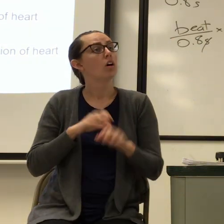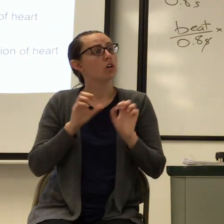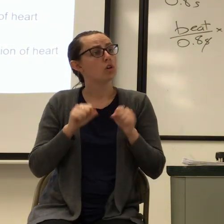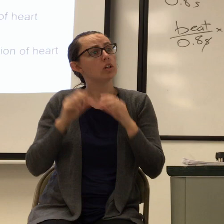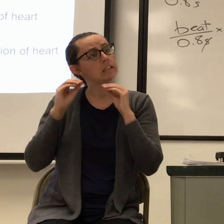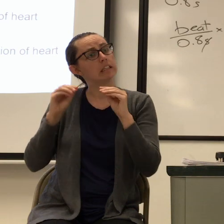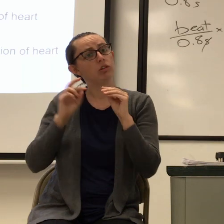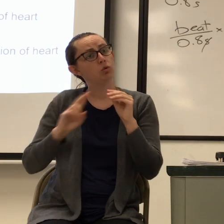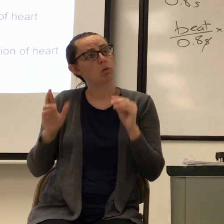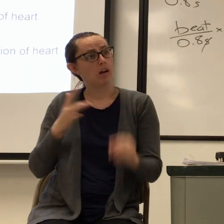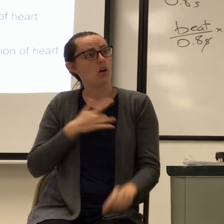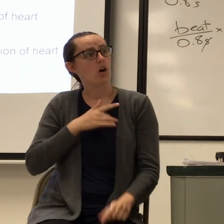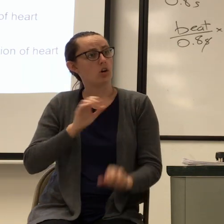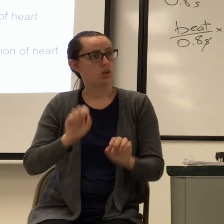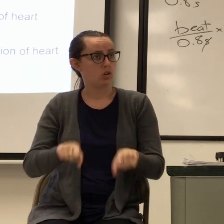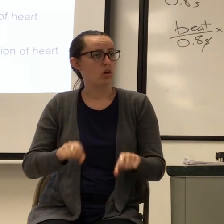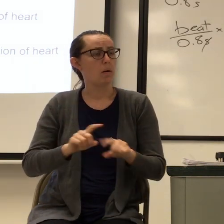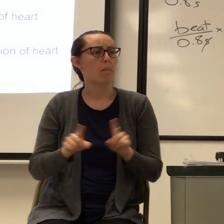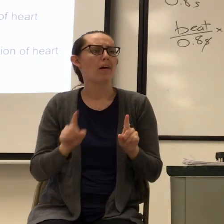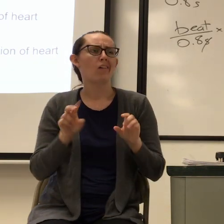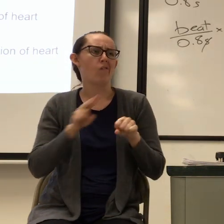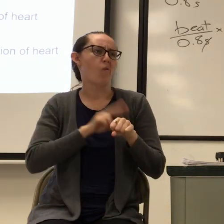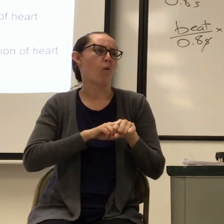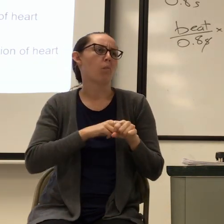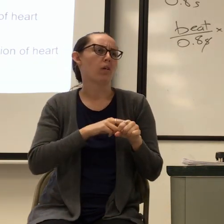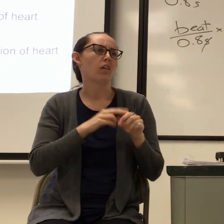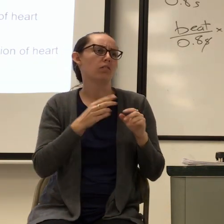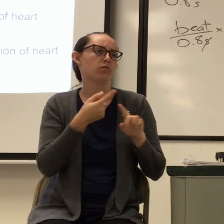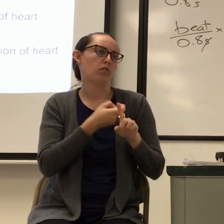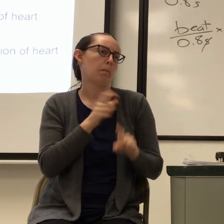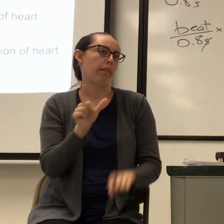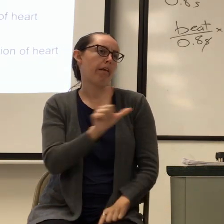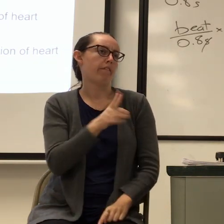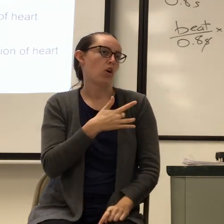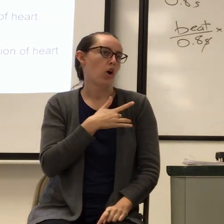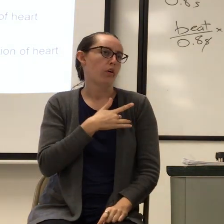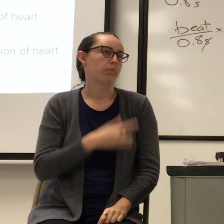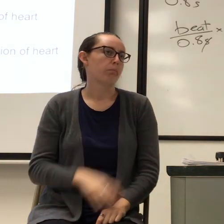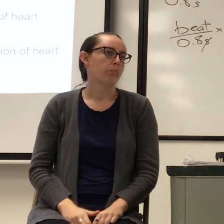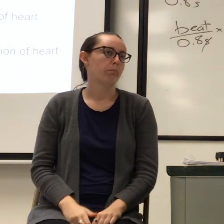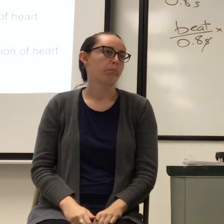heart, usually it's left heart. And if it's left heart,